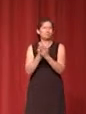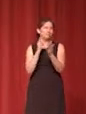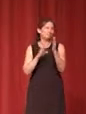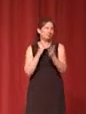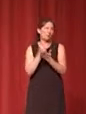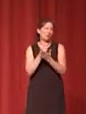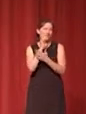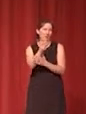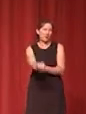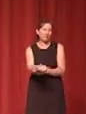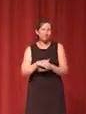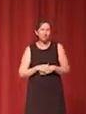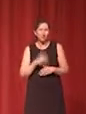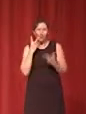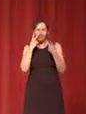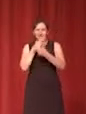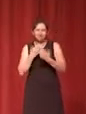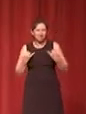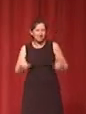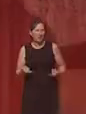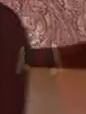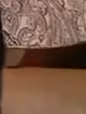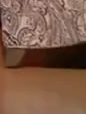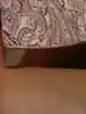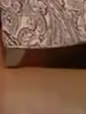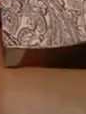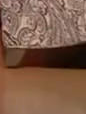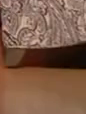moderator and our panel discussion.